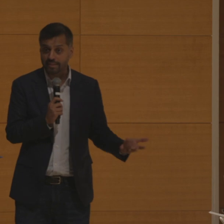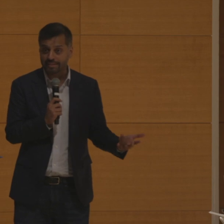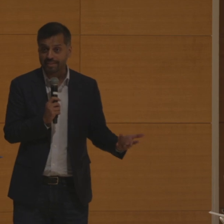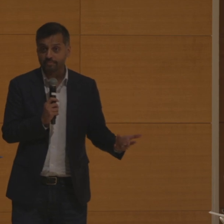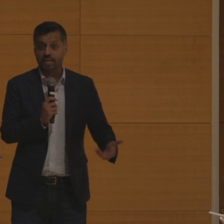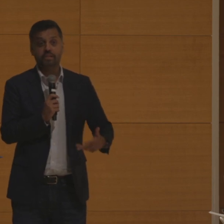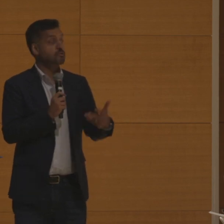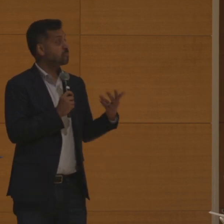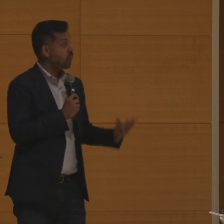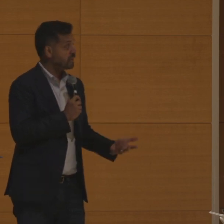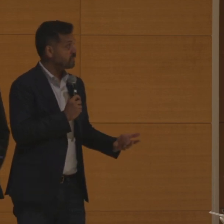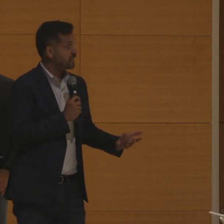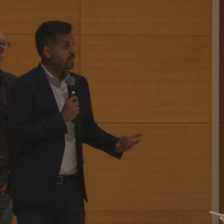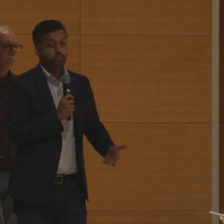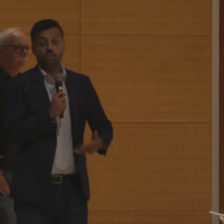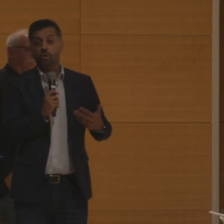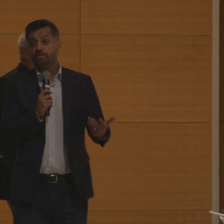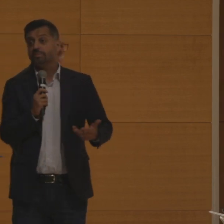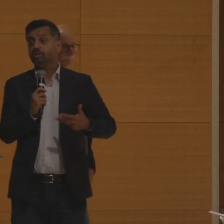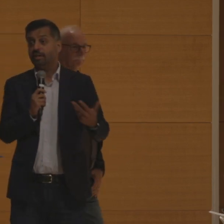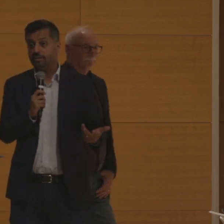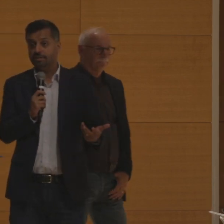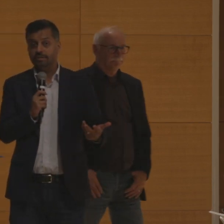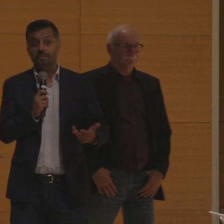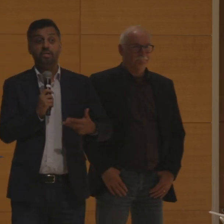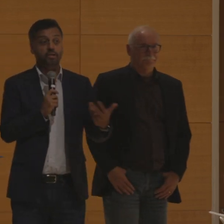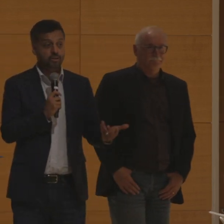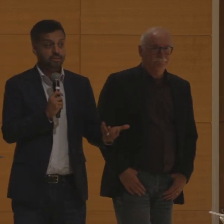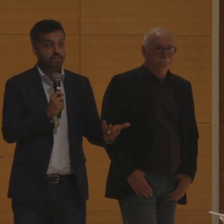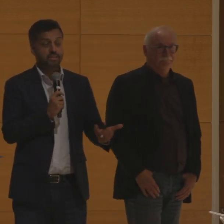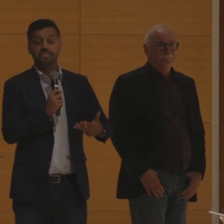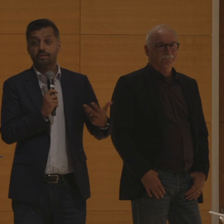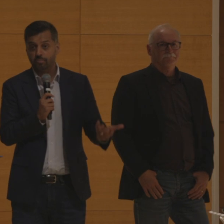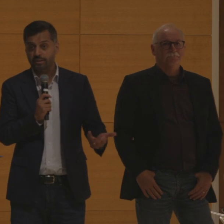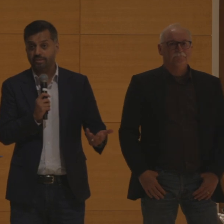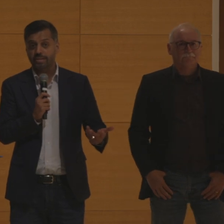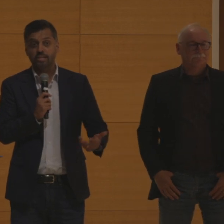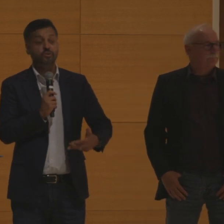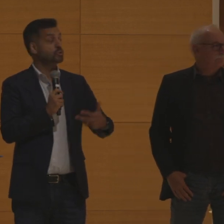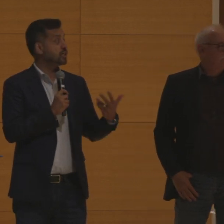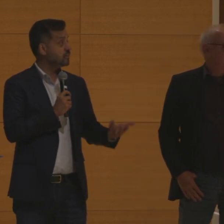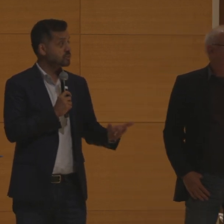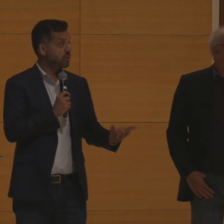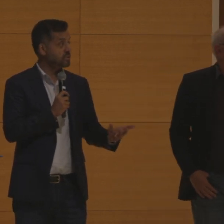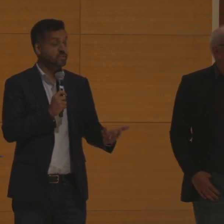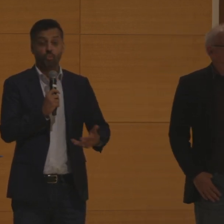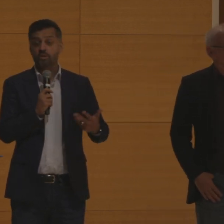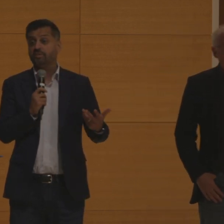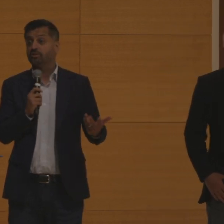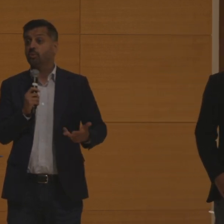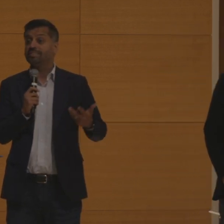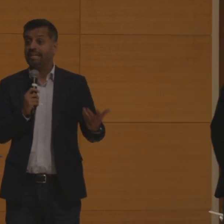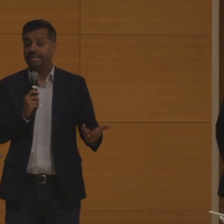made public. I think it's important for our words to be shared, to be heard, to be celebrated. If you don't share